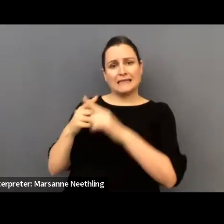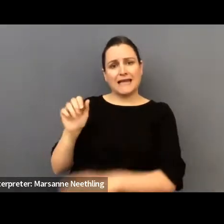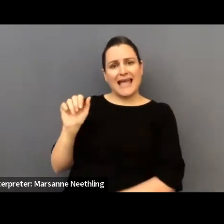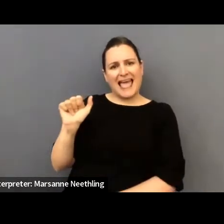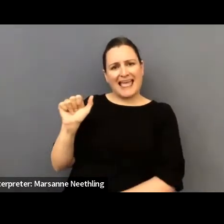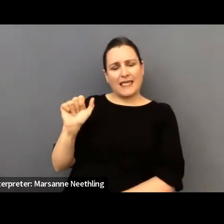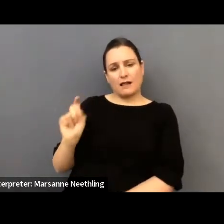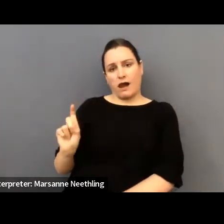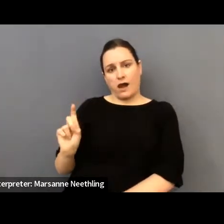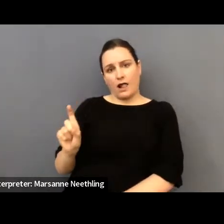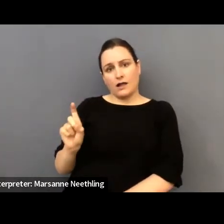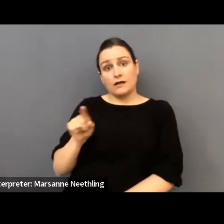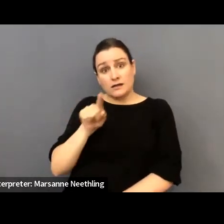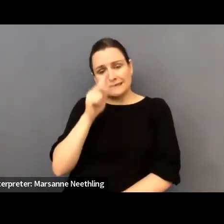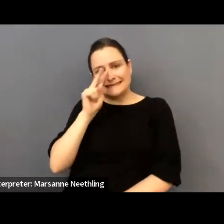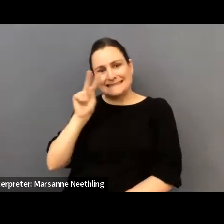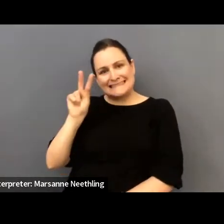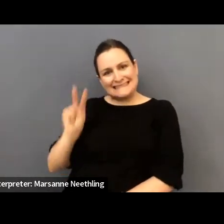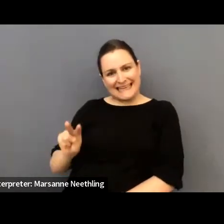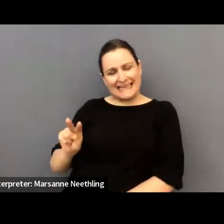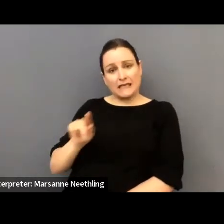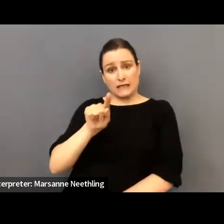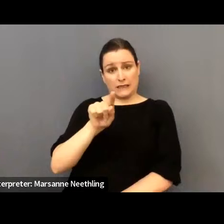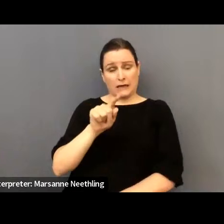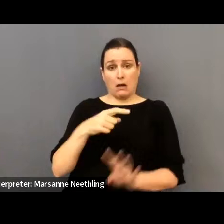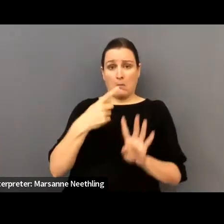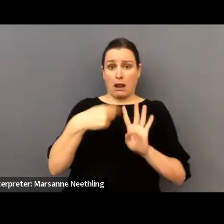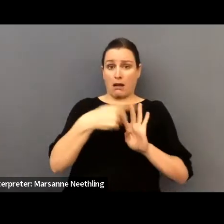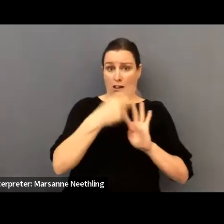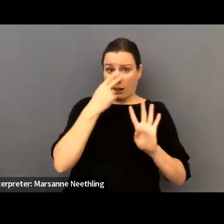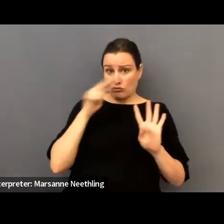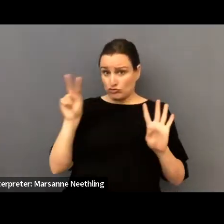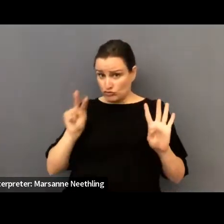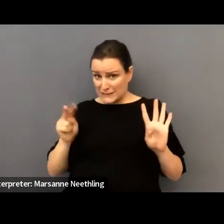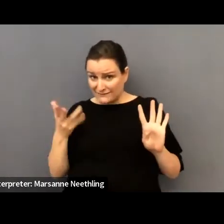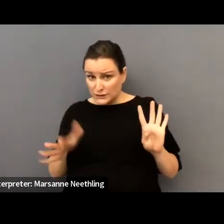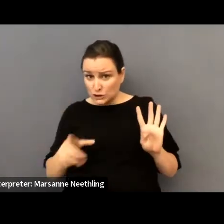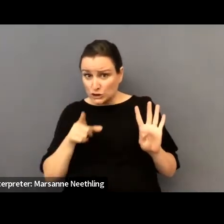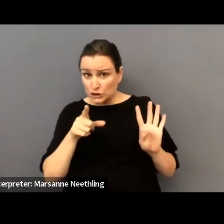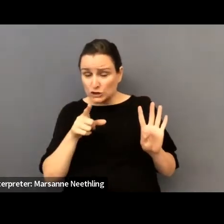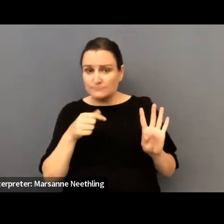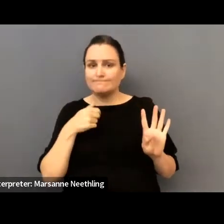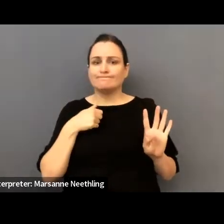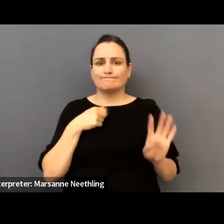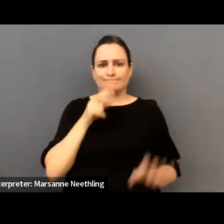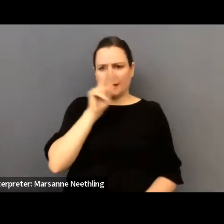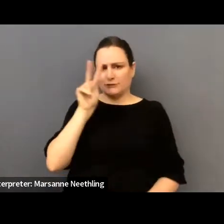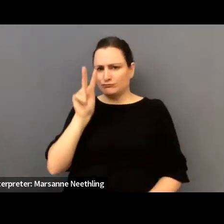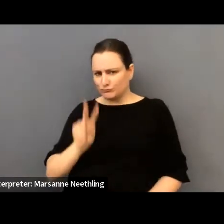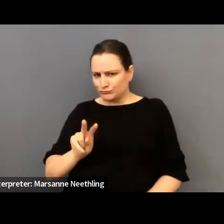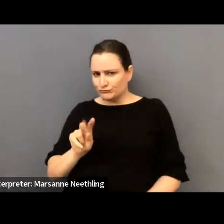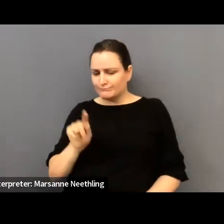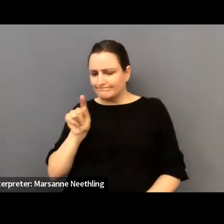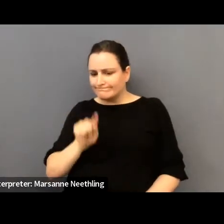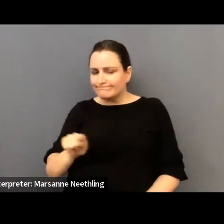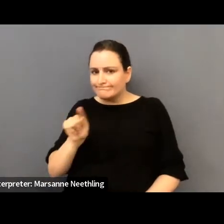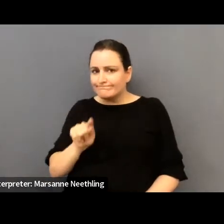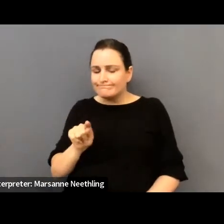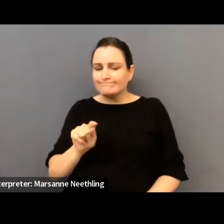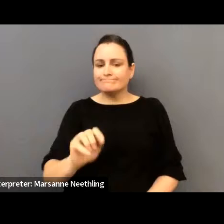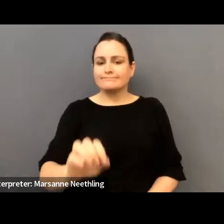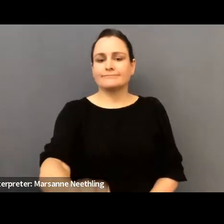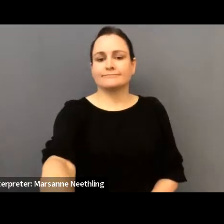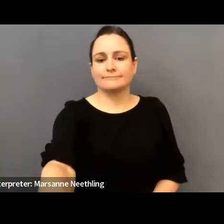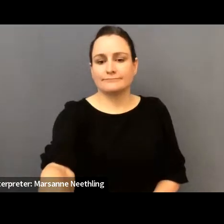been responding to those. So what we would do for now is just take questions that are coming from that people would